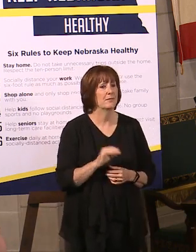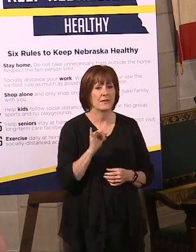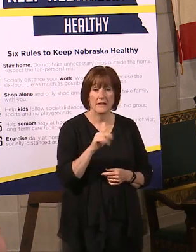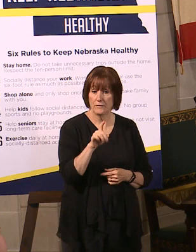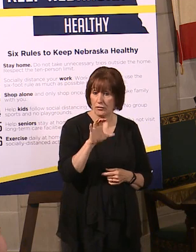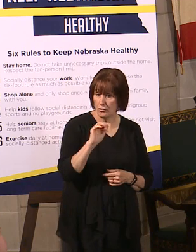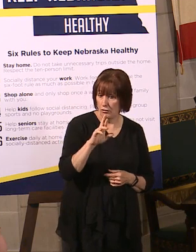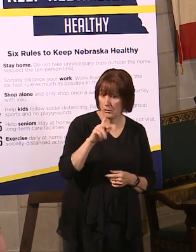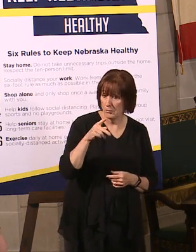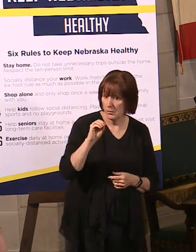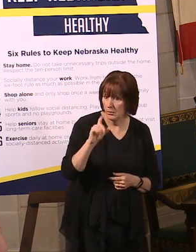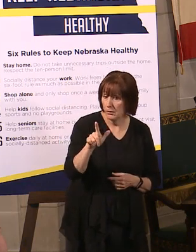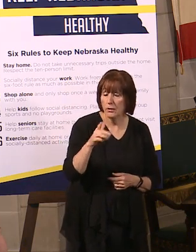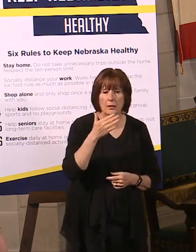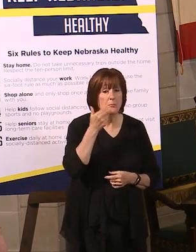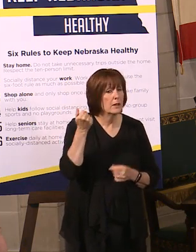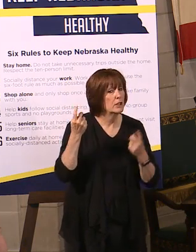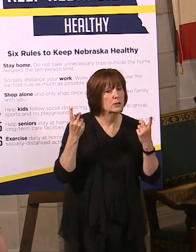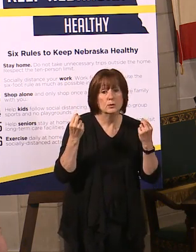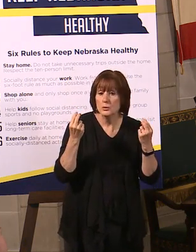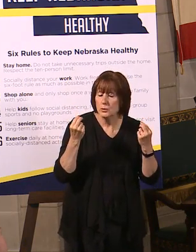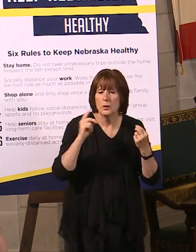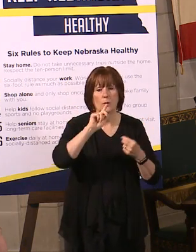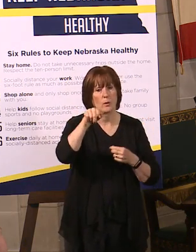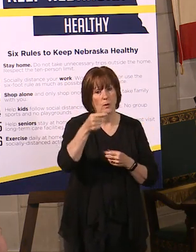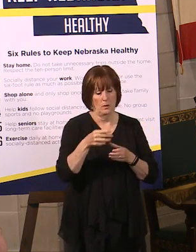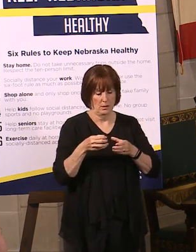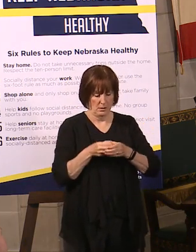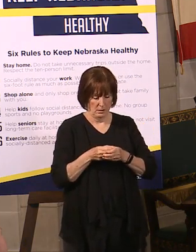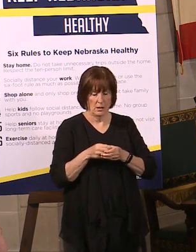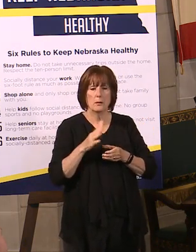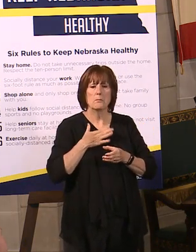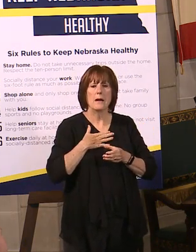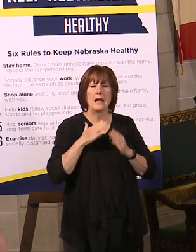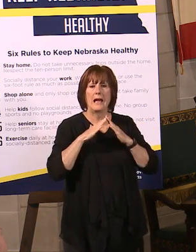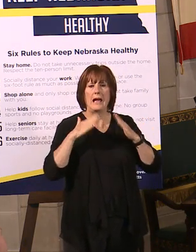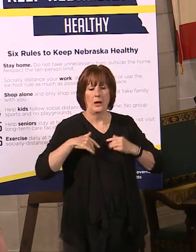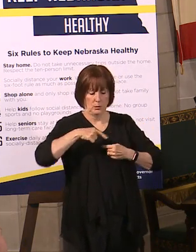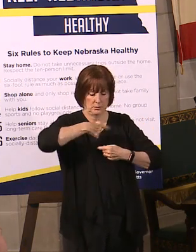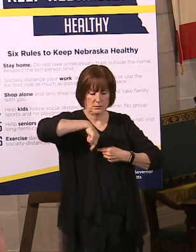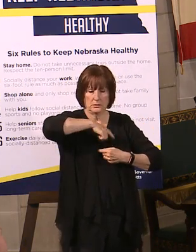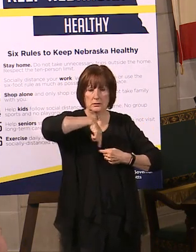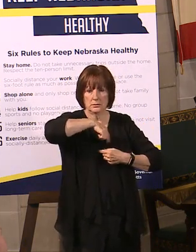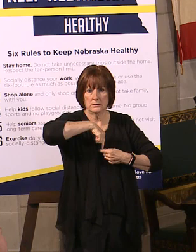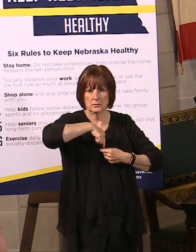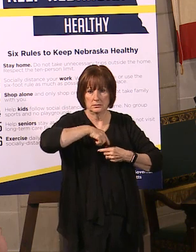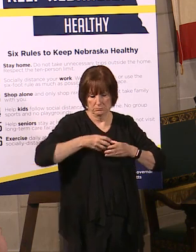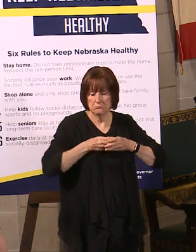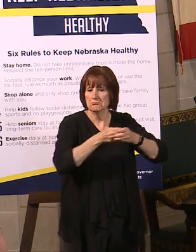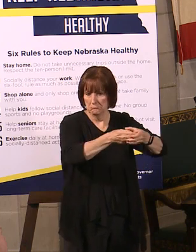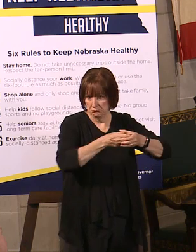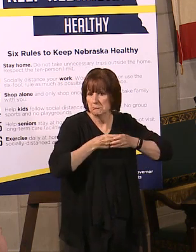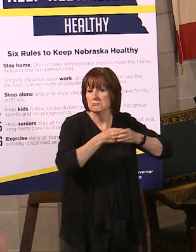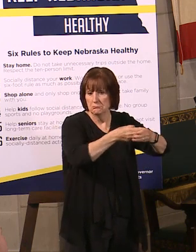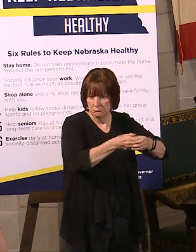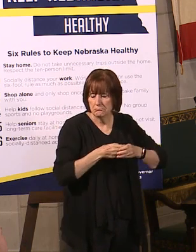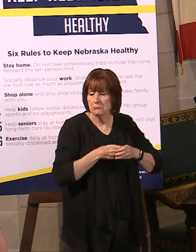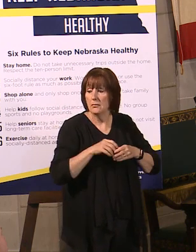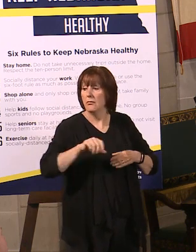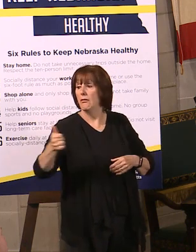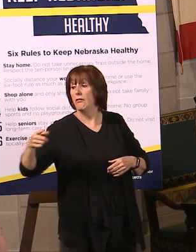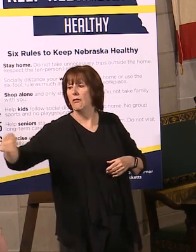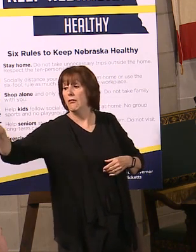you're going to carpool, best practice would be only carpooling with people in your household. If you are going to carpool with somebody